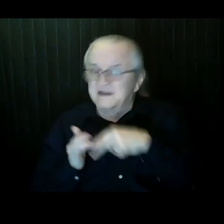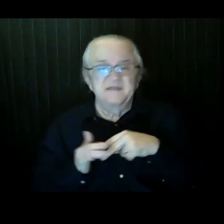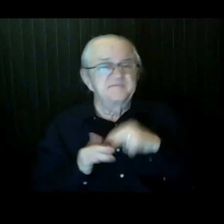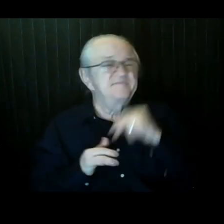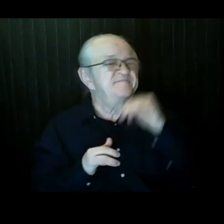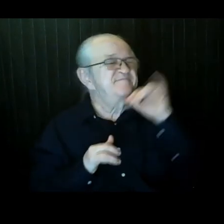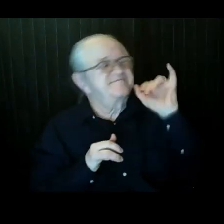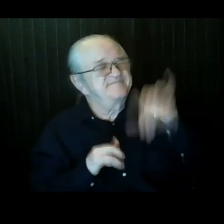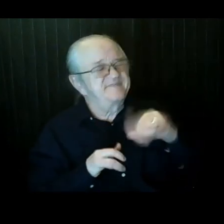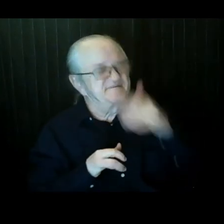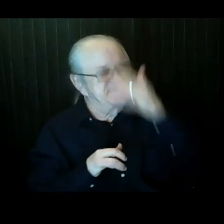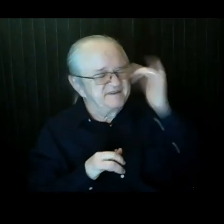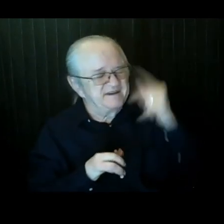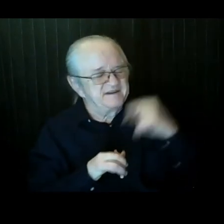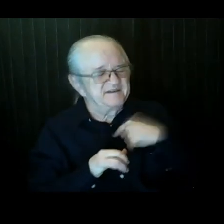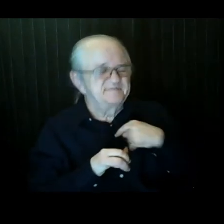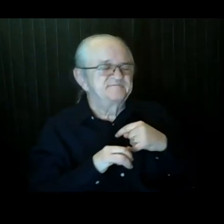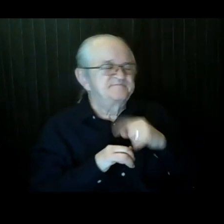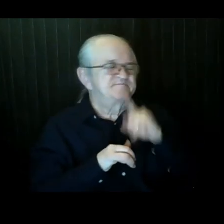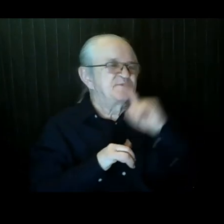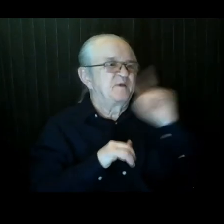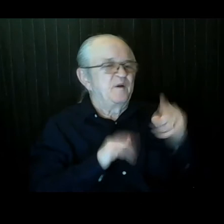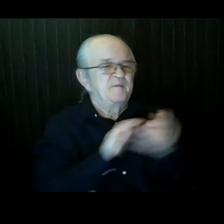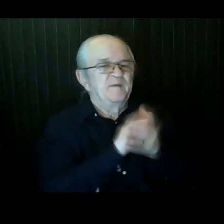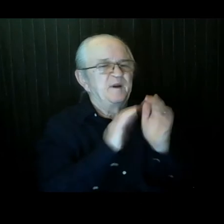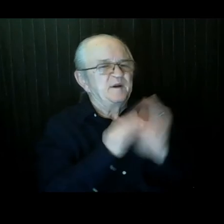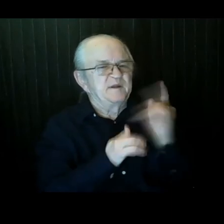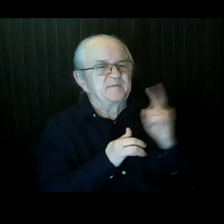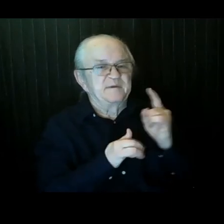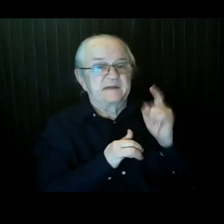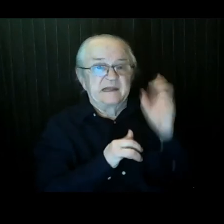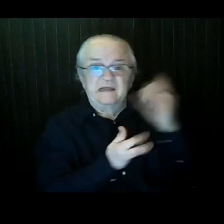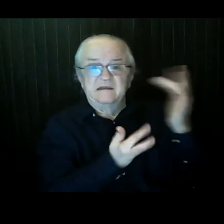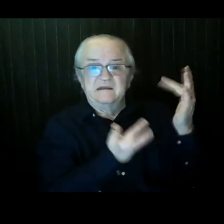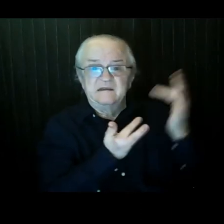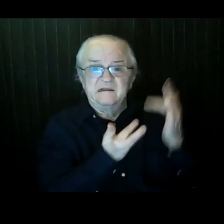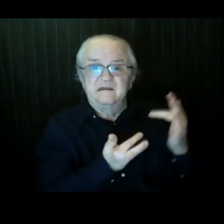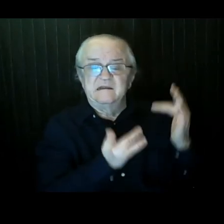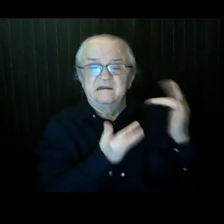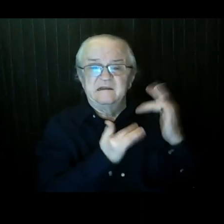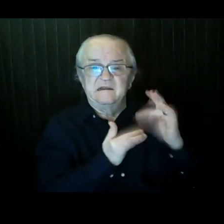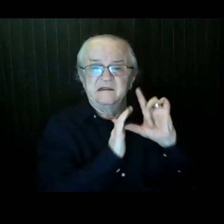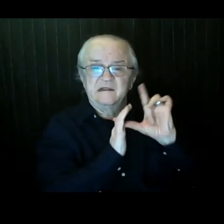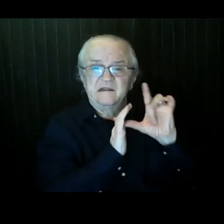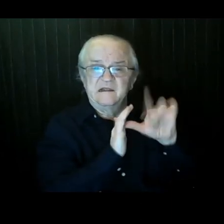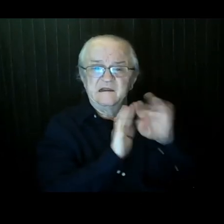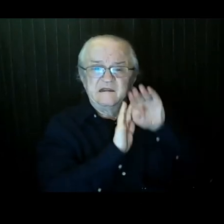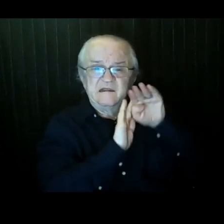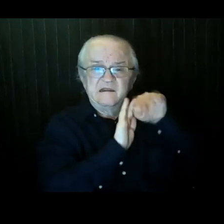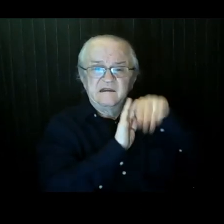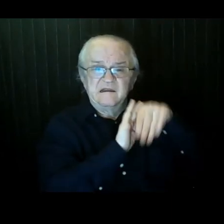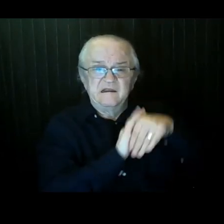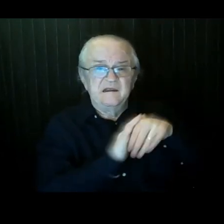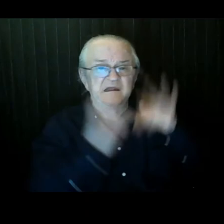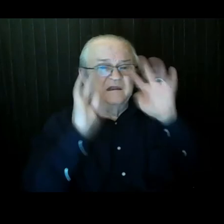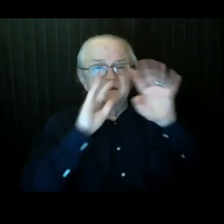me get a burger or something, and sat down. And I guess she felt sorry for me because she came over after about 30 minutes. The snow was starting to let up.